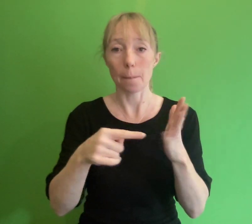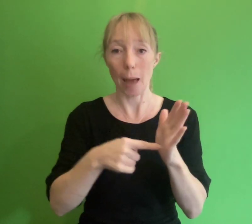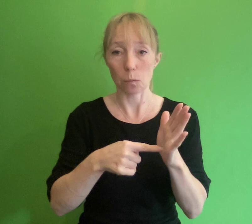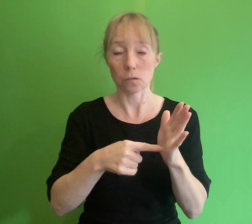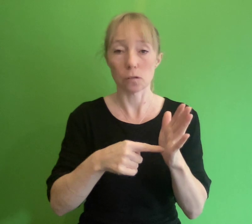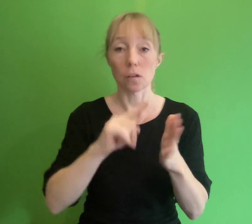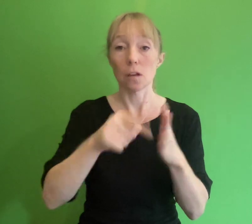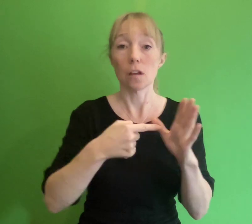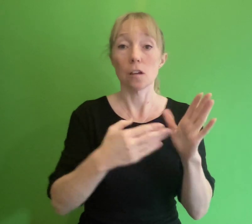Hale.